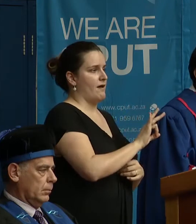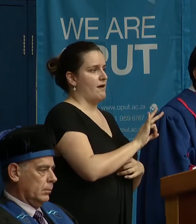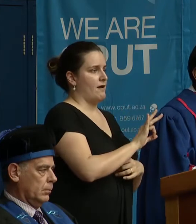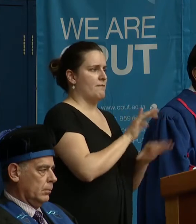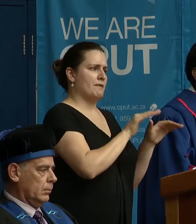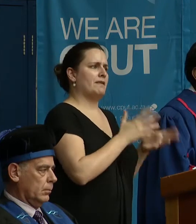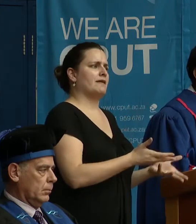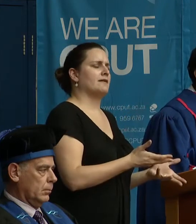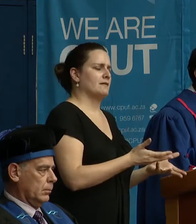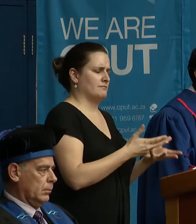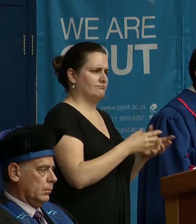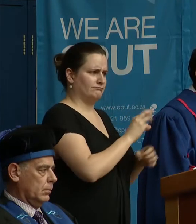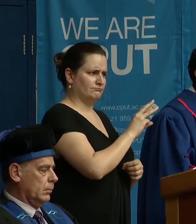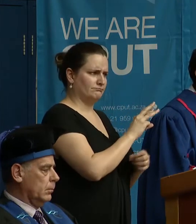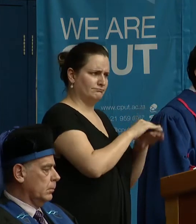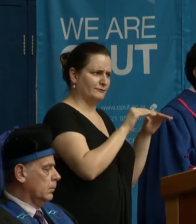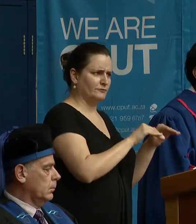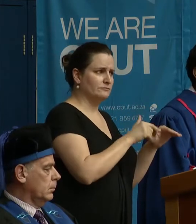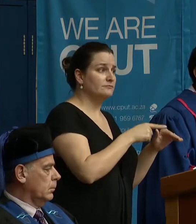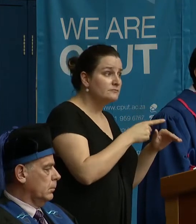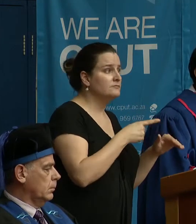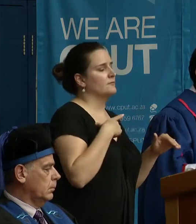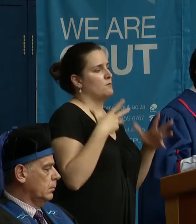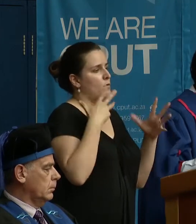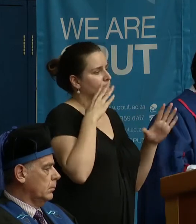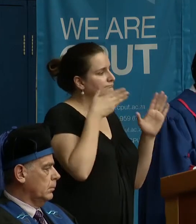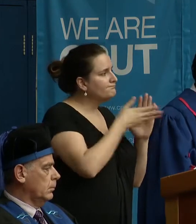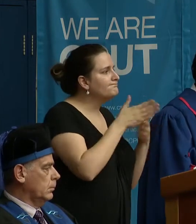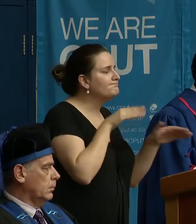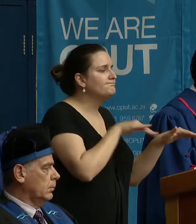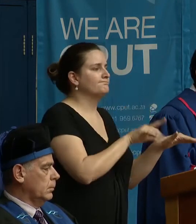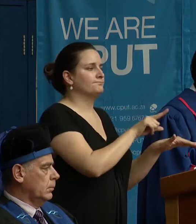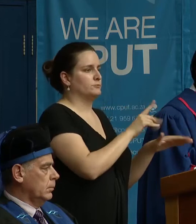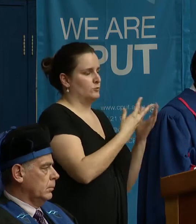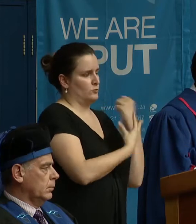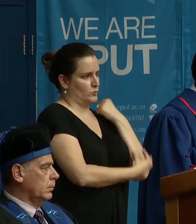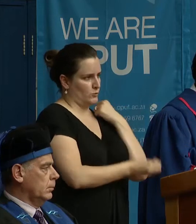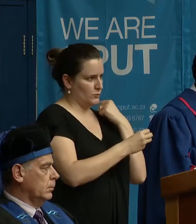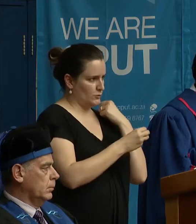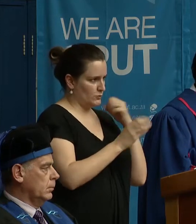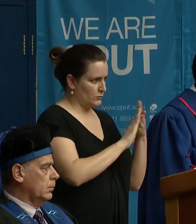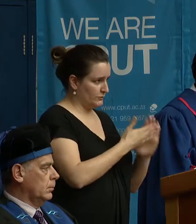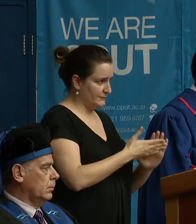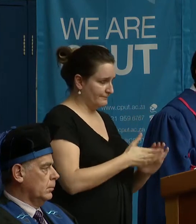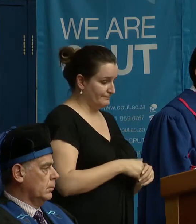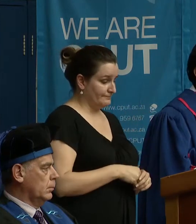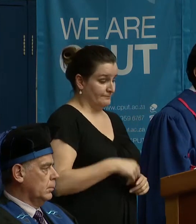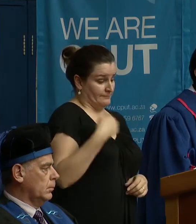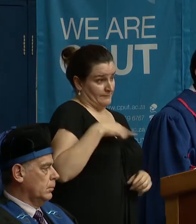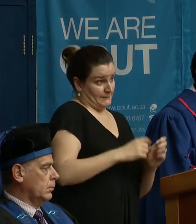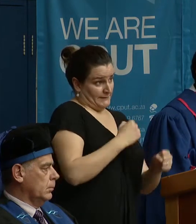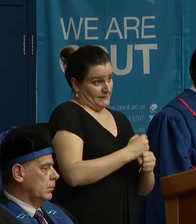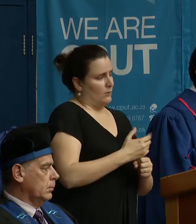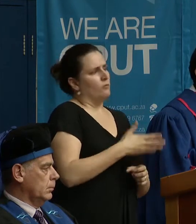The beneficiaries of these projects are largely poor communities. Earlier in my career, I adopted the philosophy of